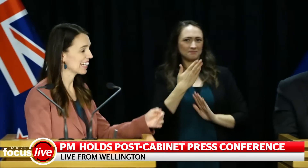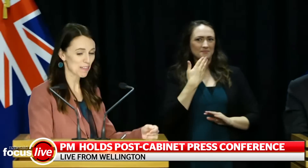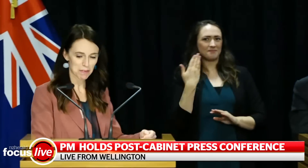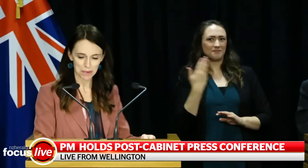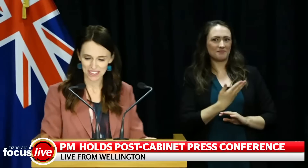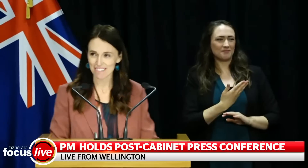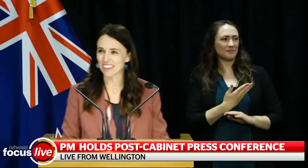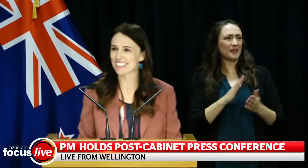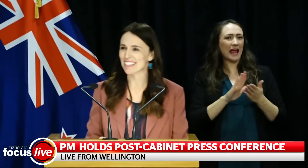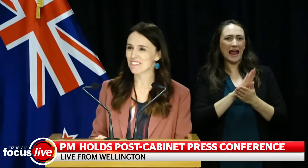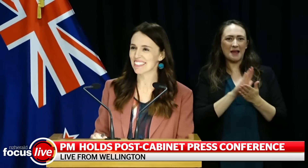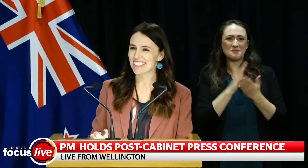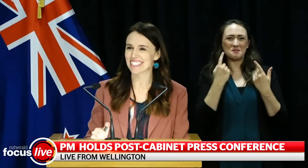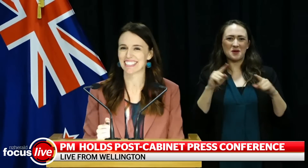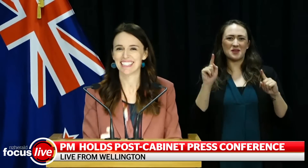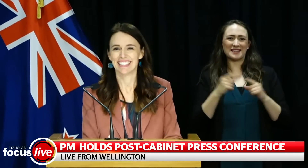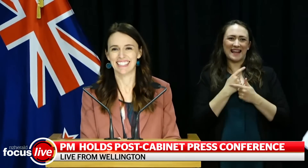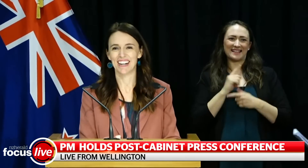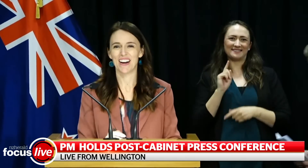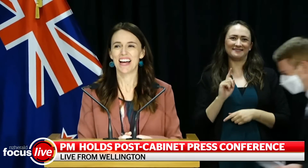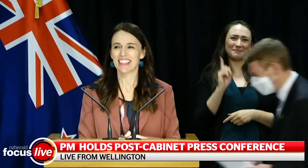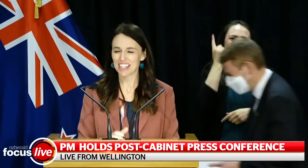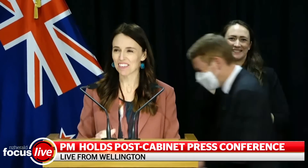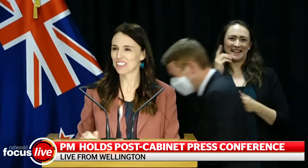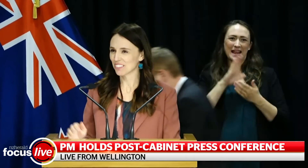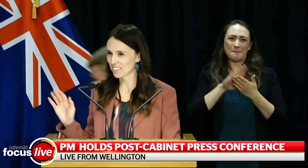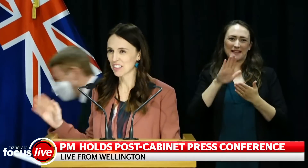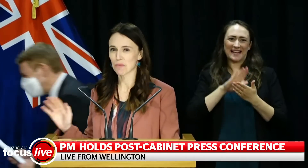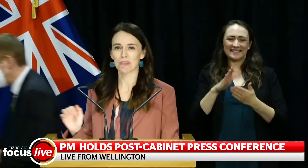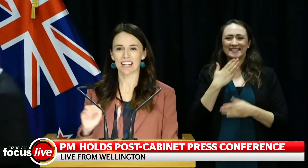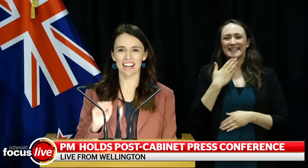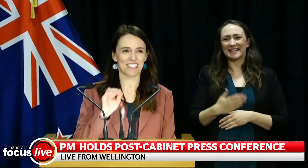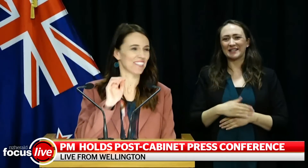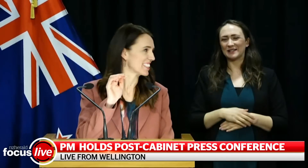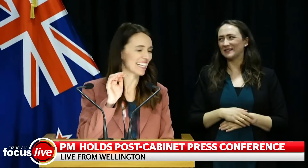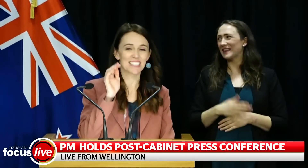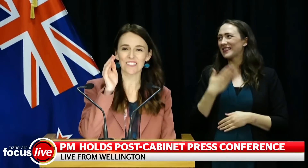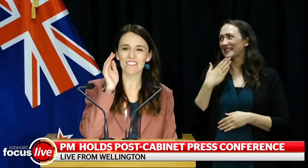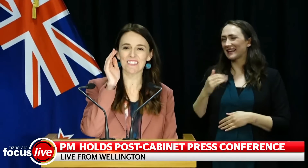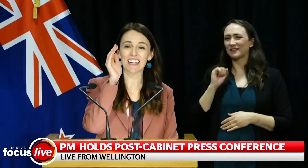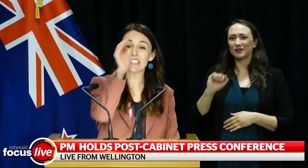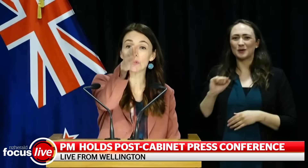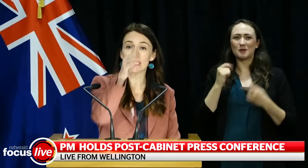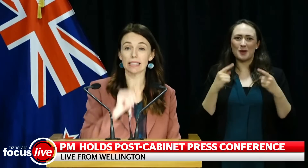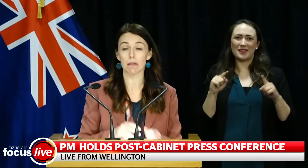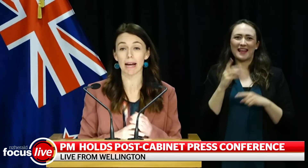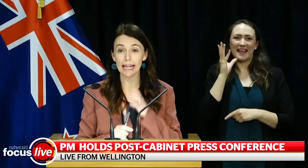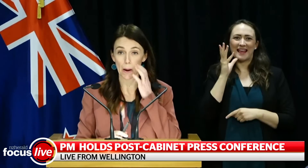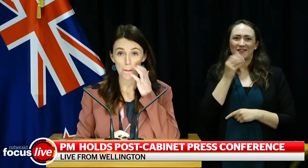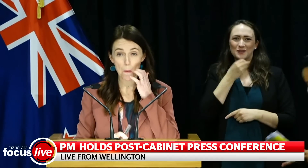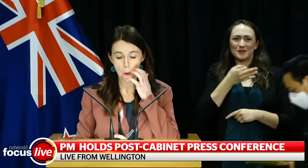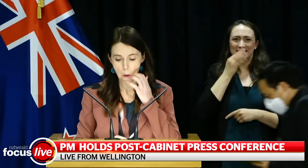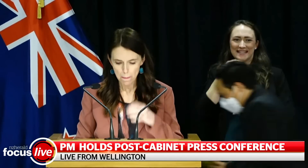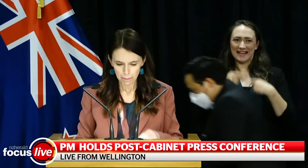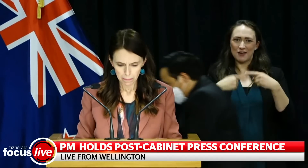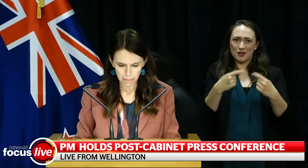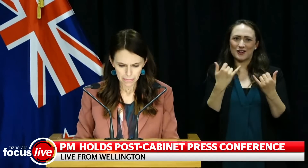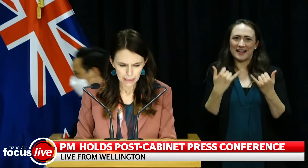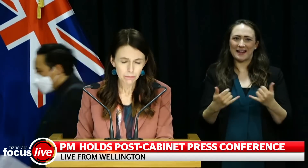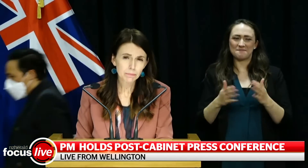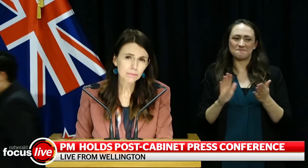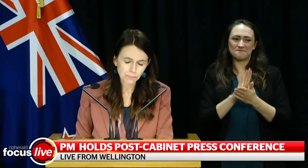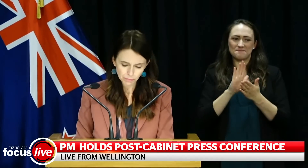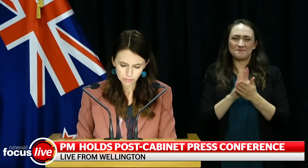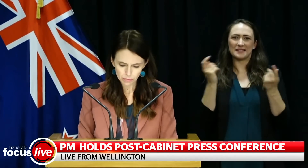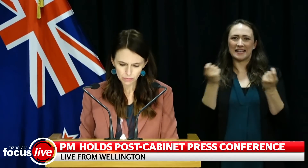you again. Happy birthday, Minister Hipkins. Thank you for interrupting your birthday afternoon tea as well for us. We'll start down the back. Yeah. Prime Minister, does there need to be